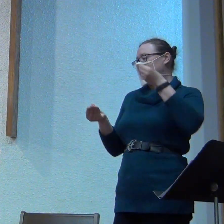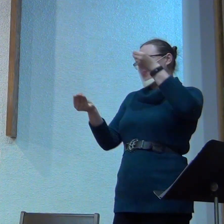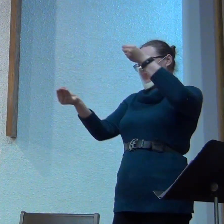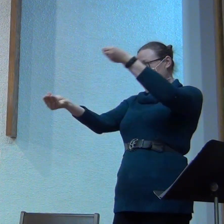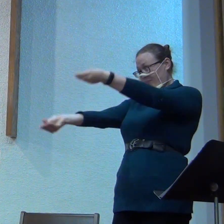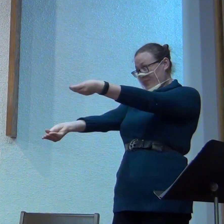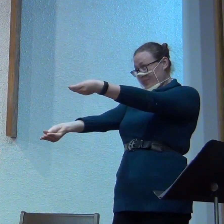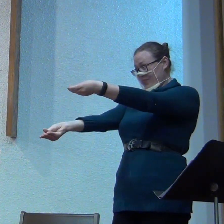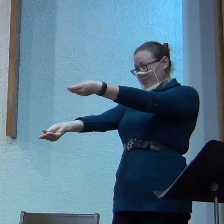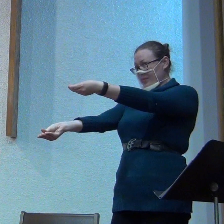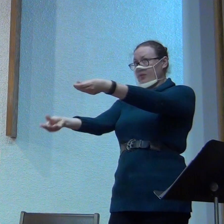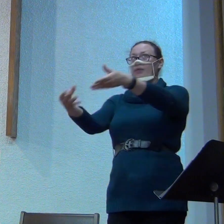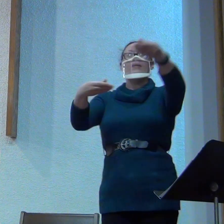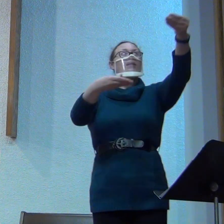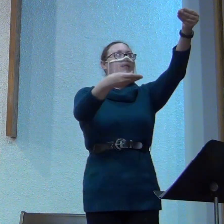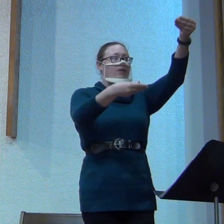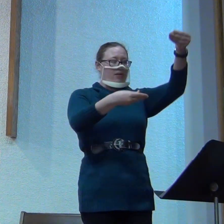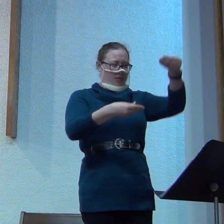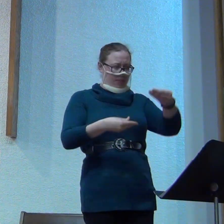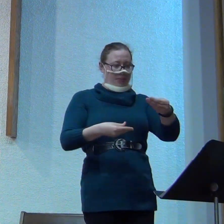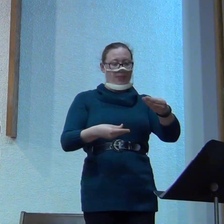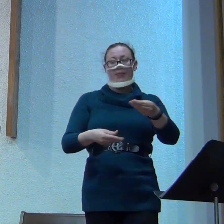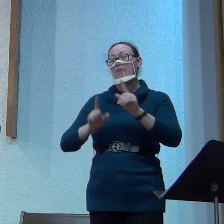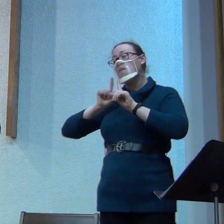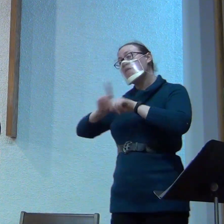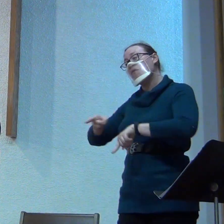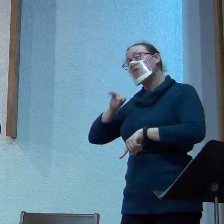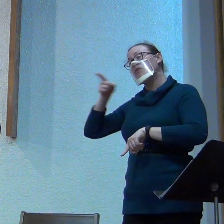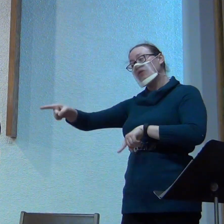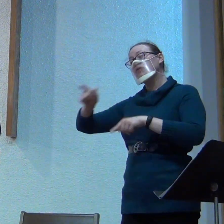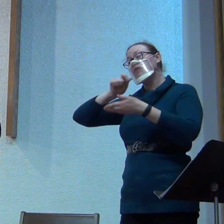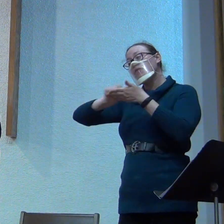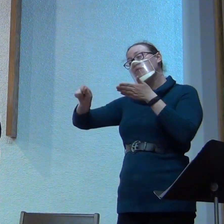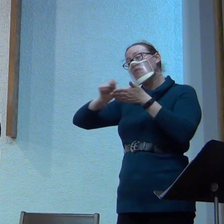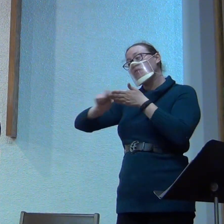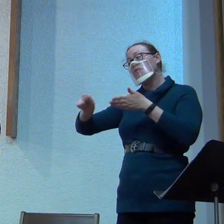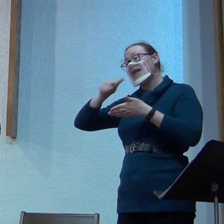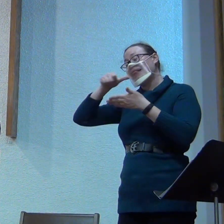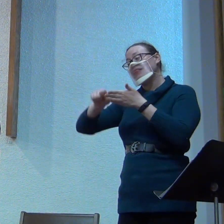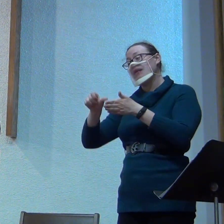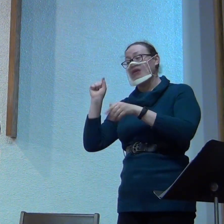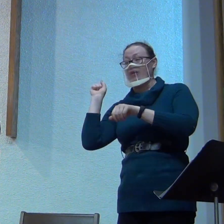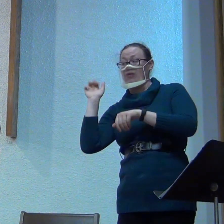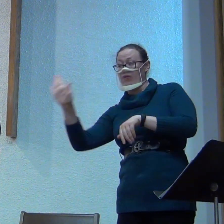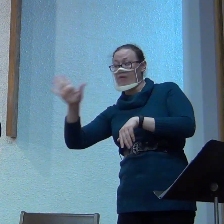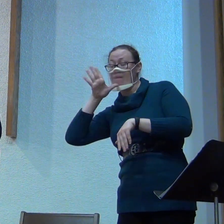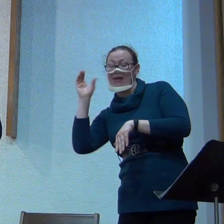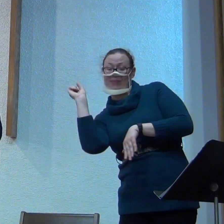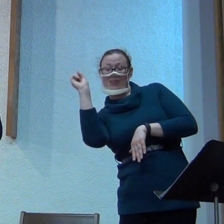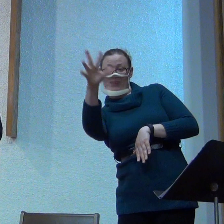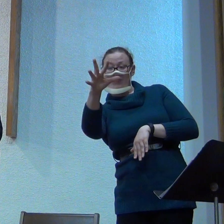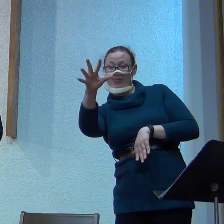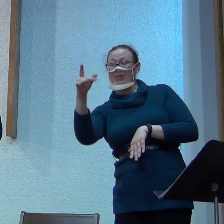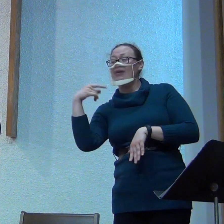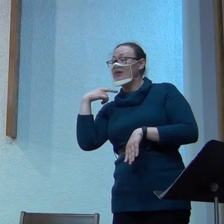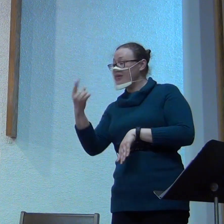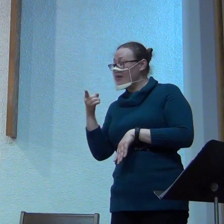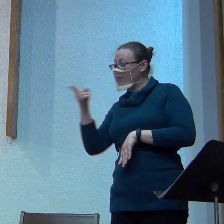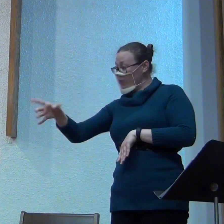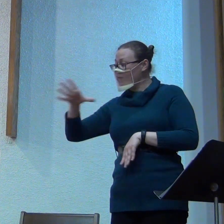doctor's hand and gave him an order to write his mother a letter telling her all is